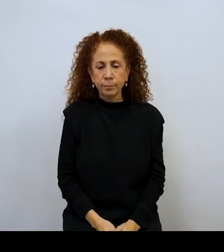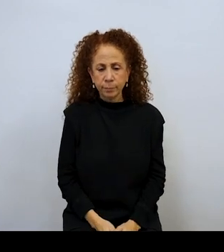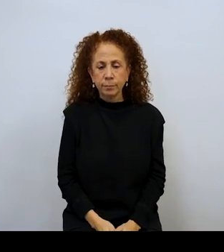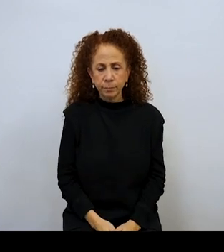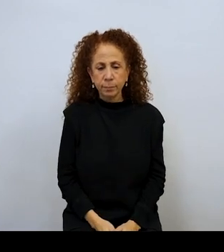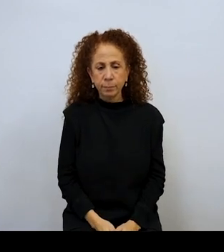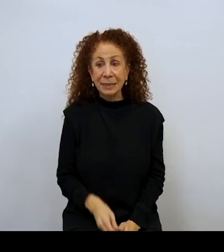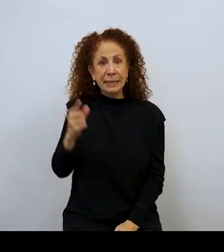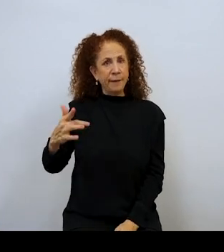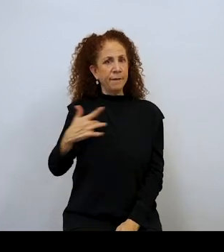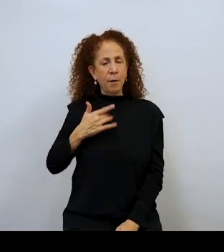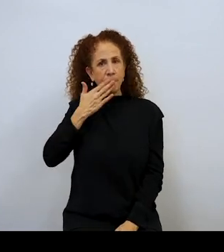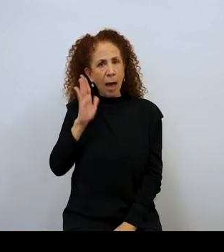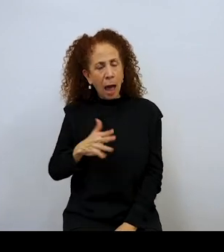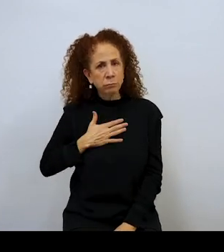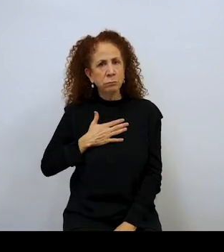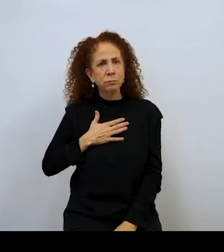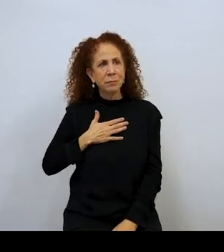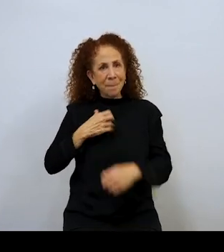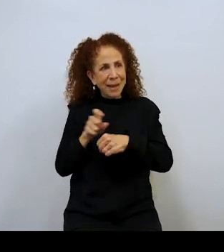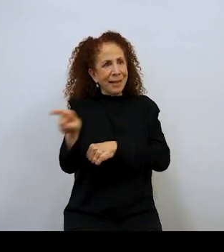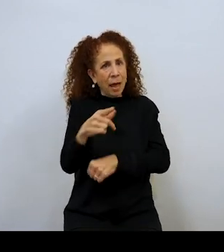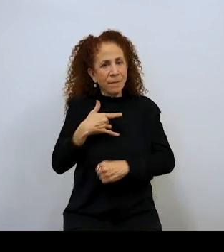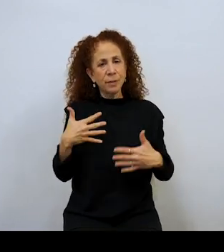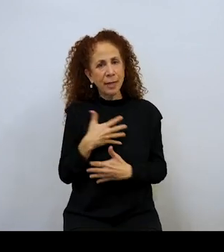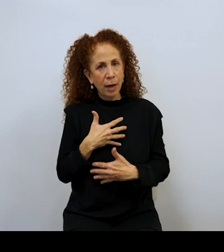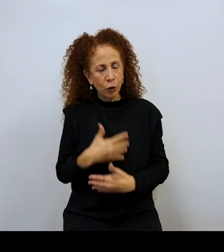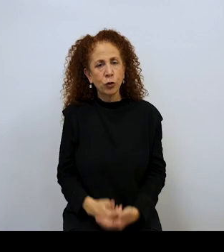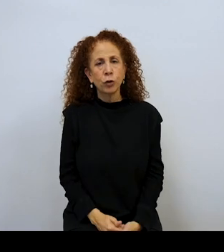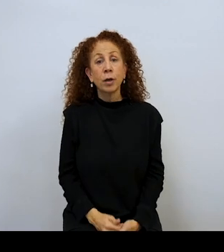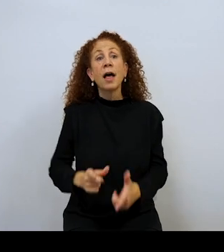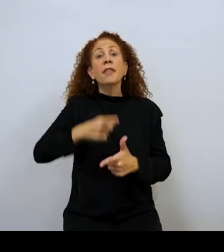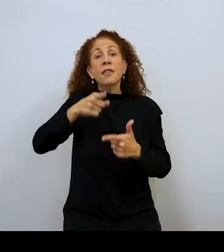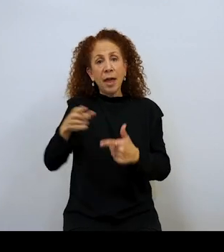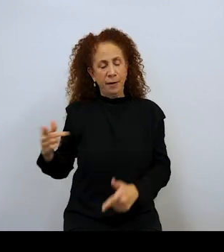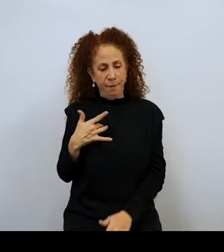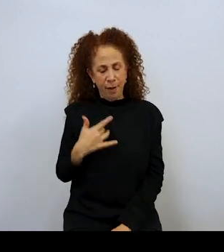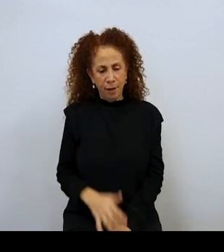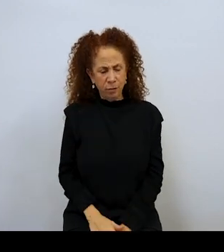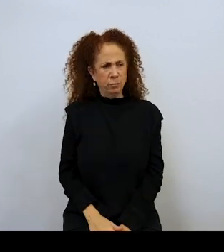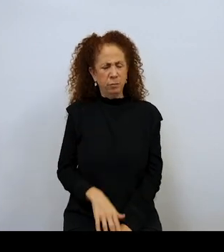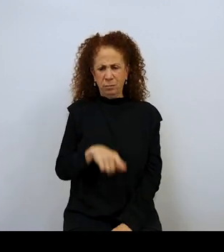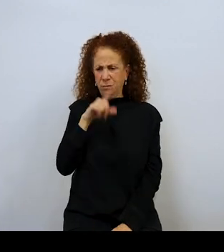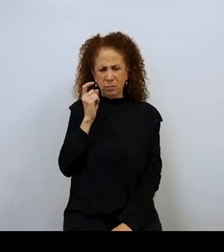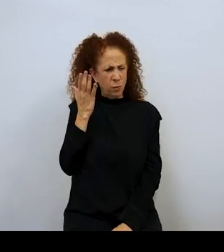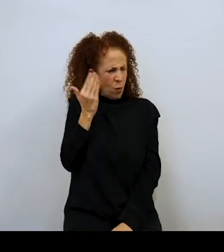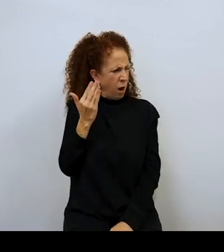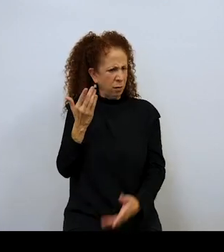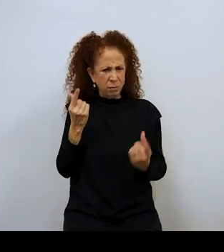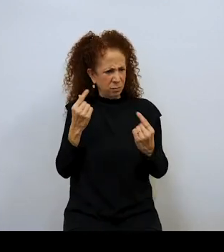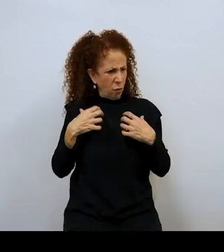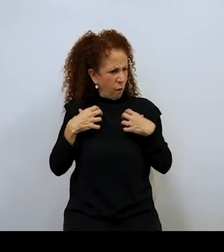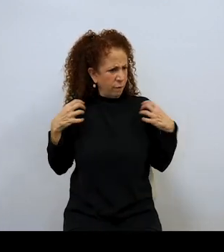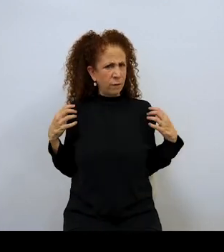And he felt very bad for making them feel scared. And then he felt, but all I've done is take off